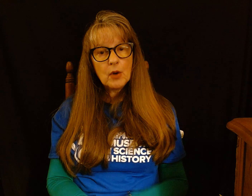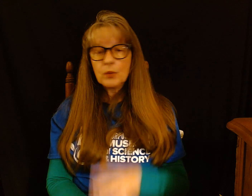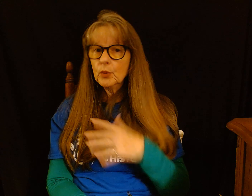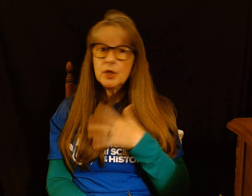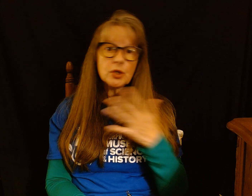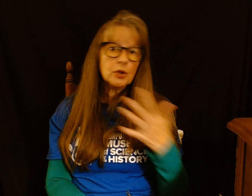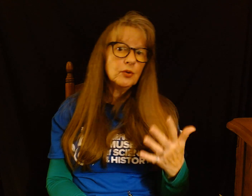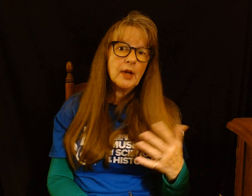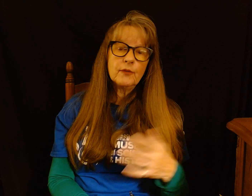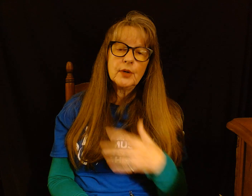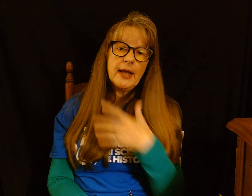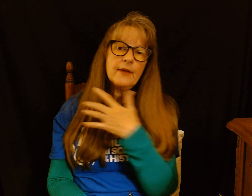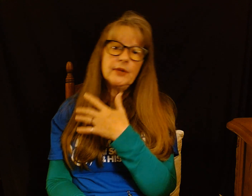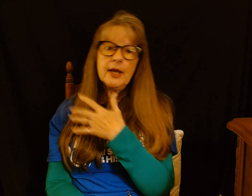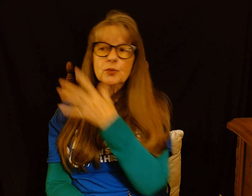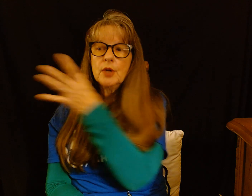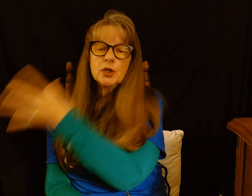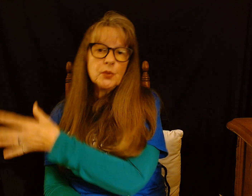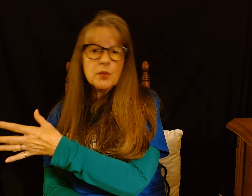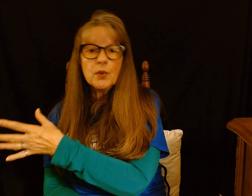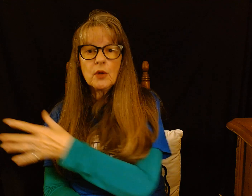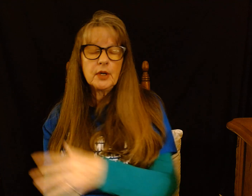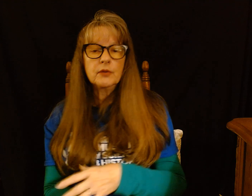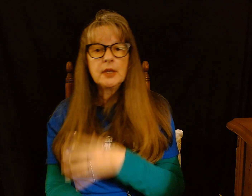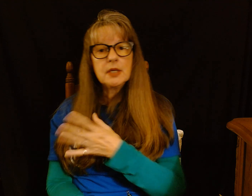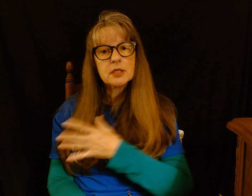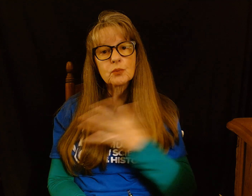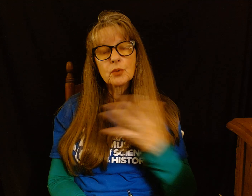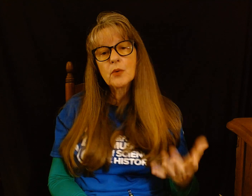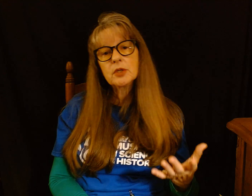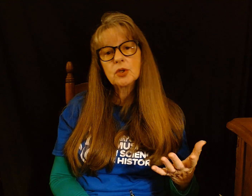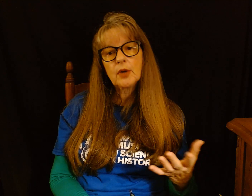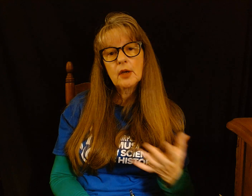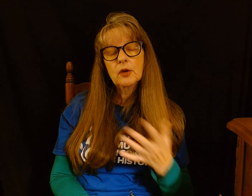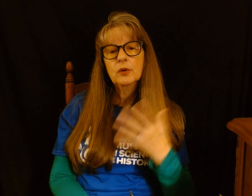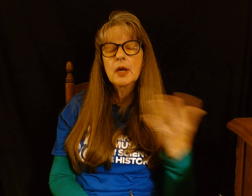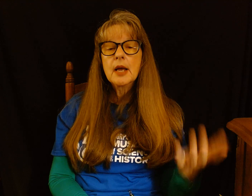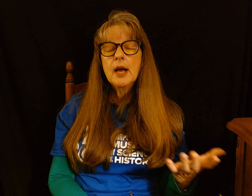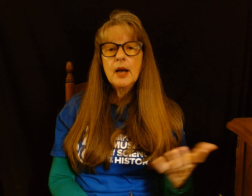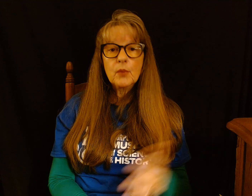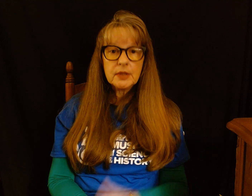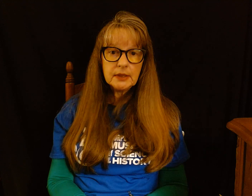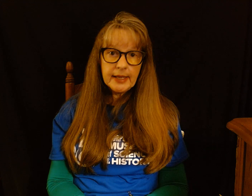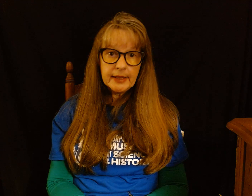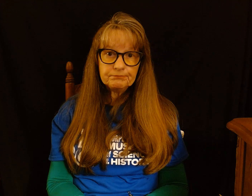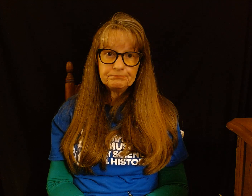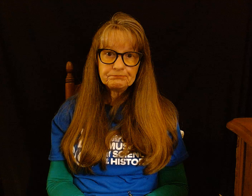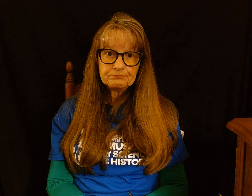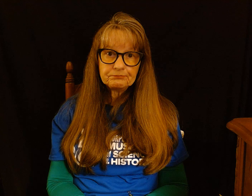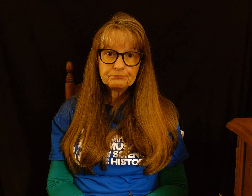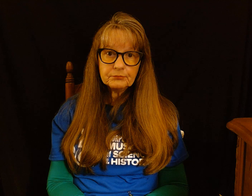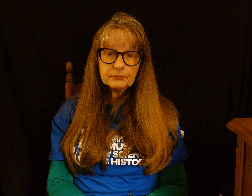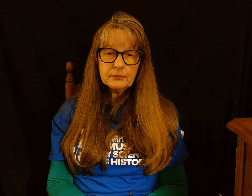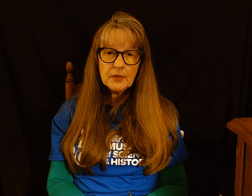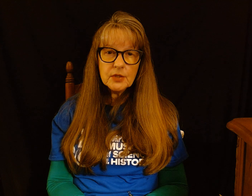we're going to start a new life. We're going to have land. We're not doing well over here in the east. We're going to start out here with the land.